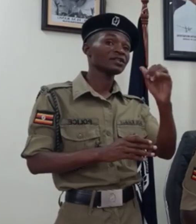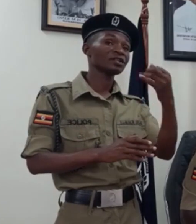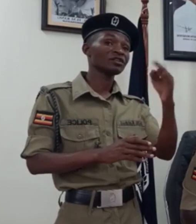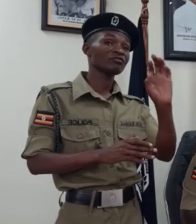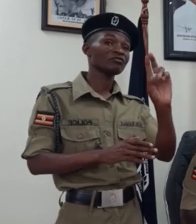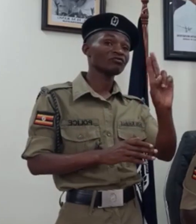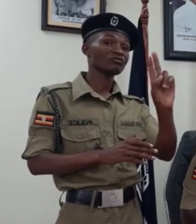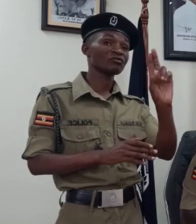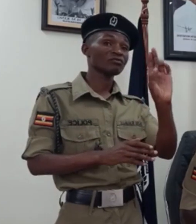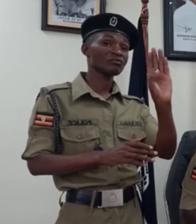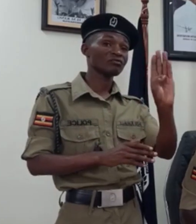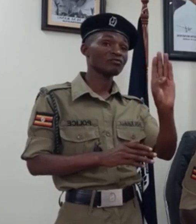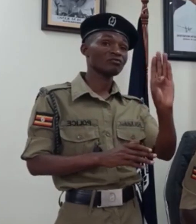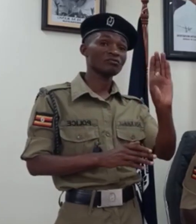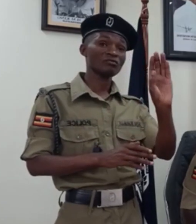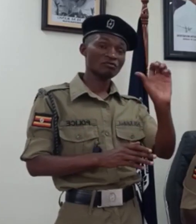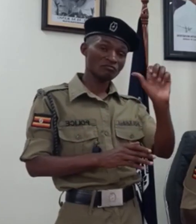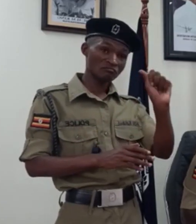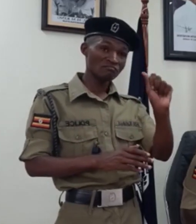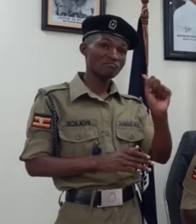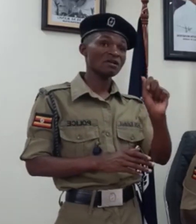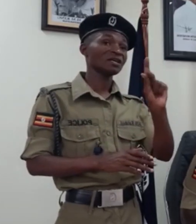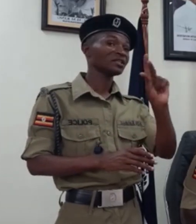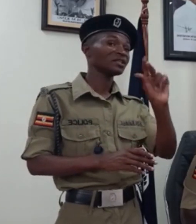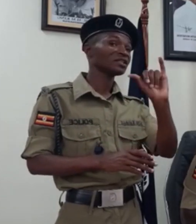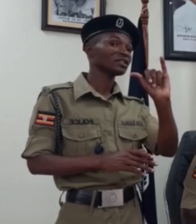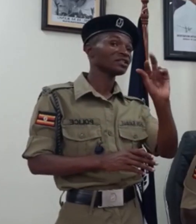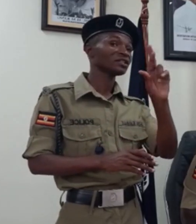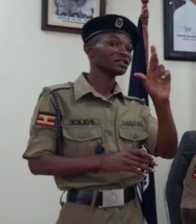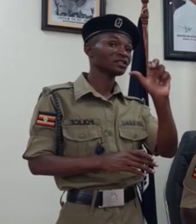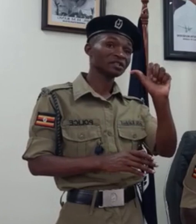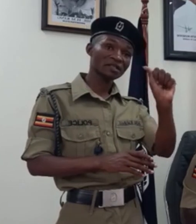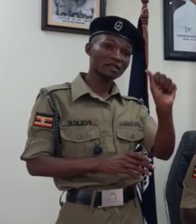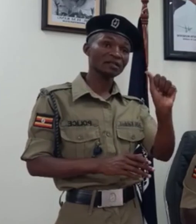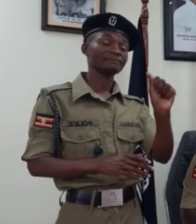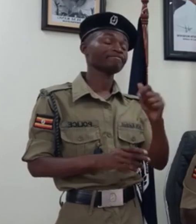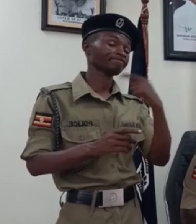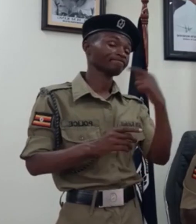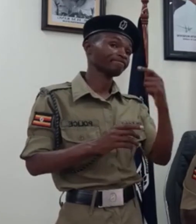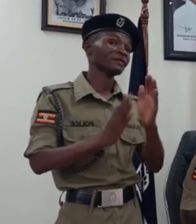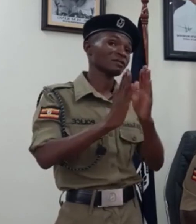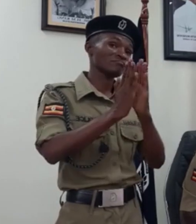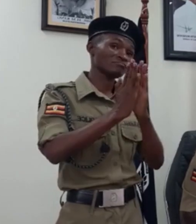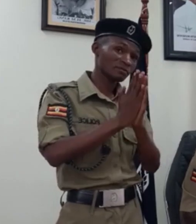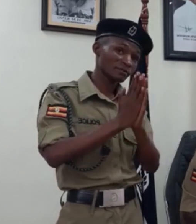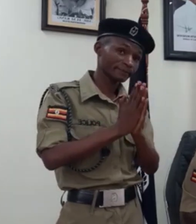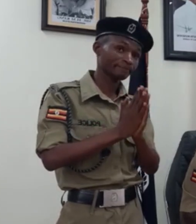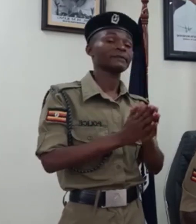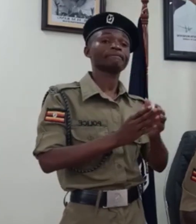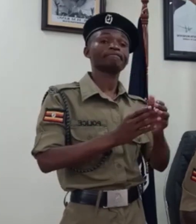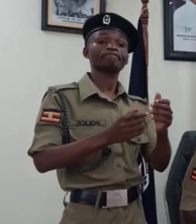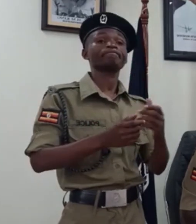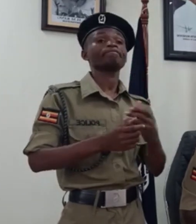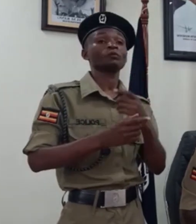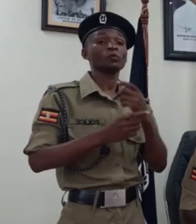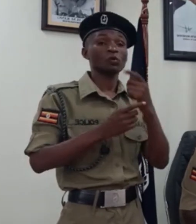omulambo gw'omugenzi gujja kutwalibwa mu maka ge ku kyalo HT Kifumba wano